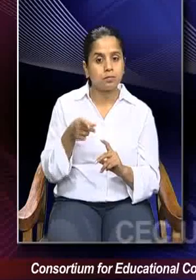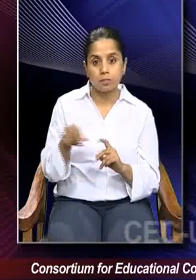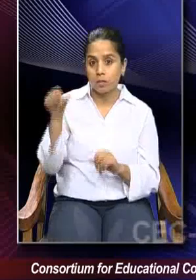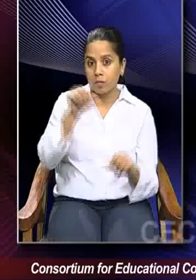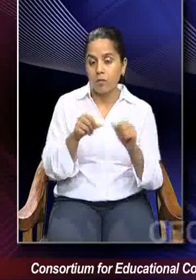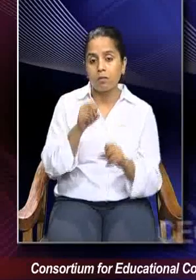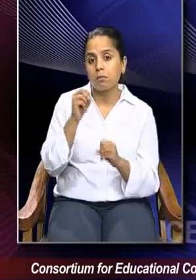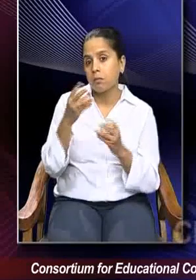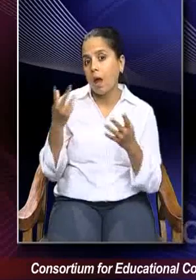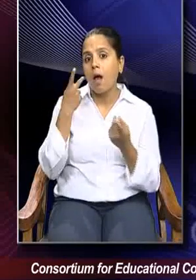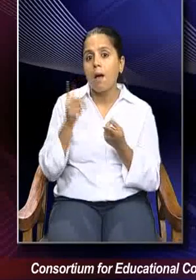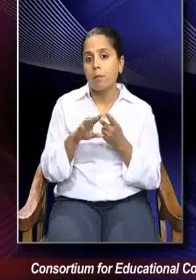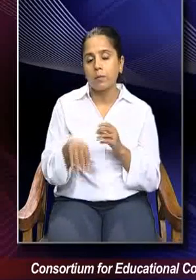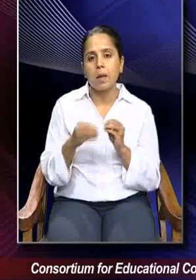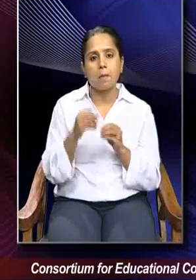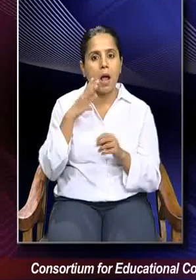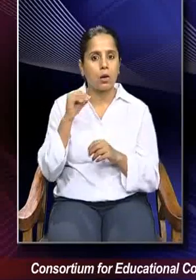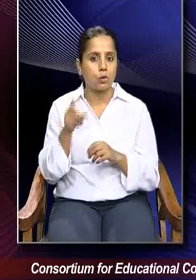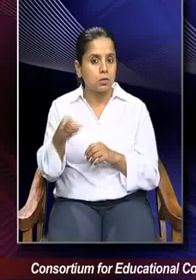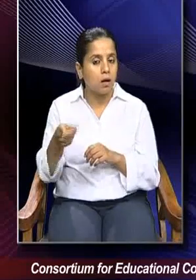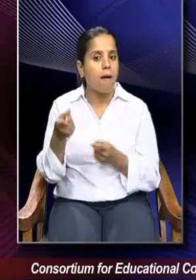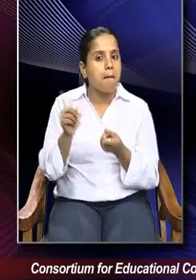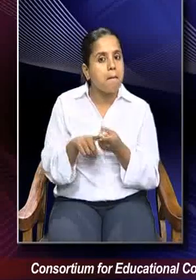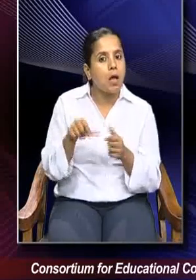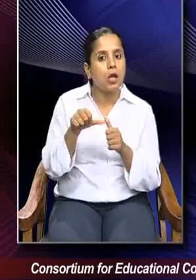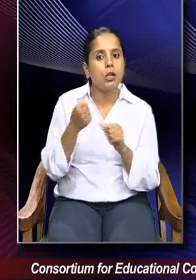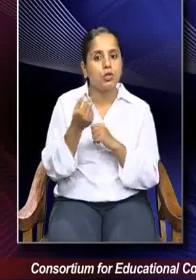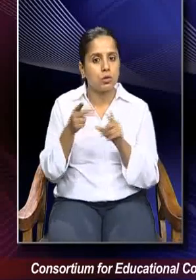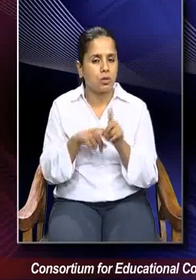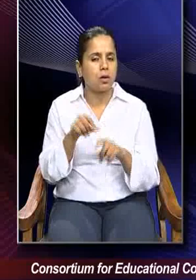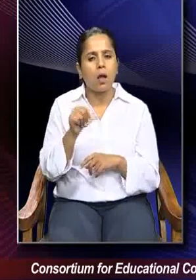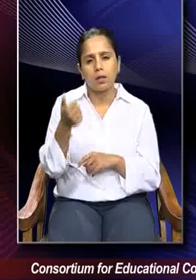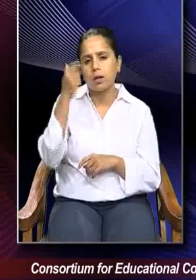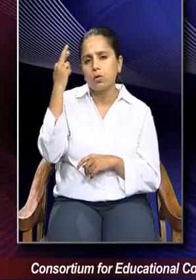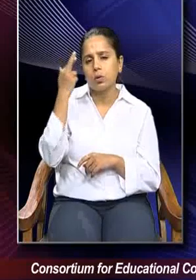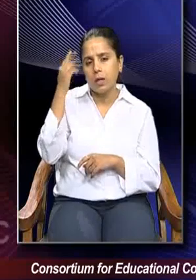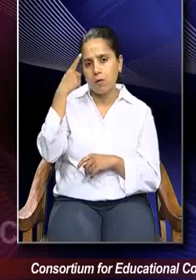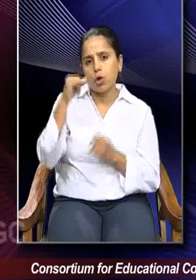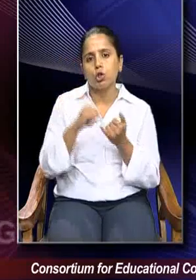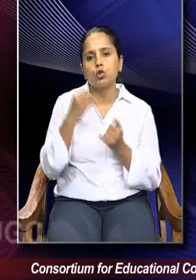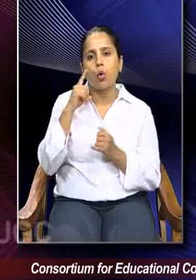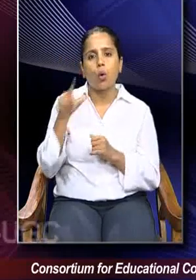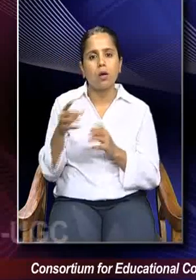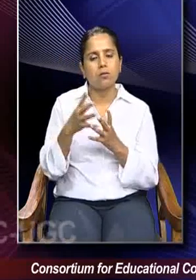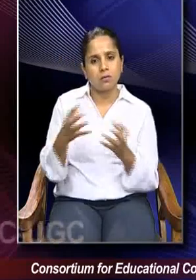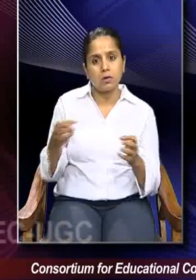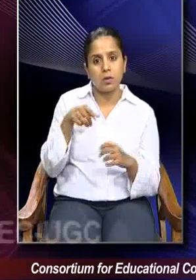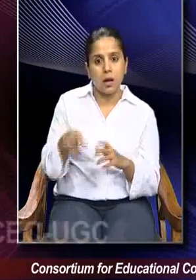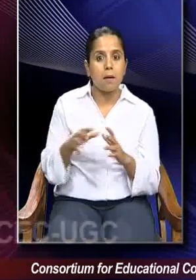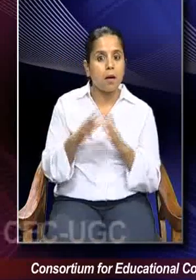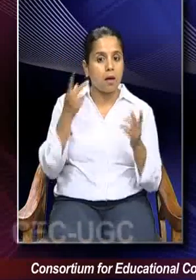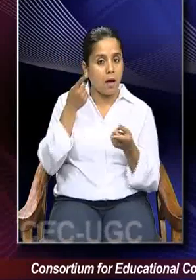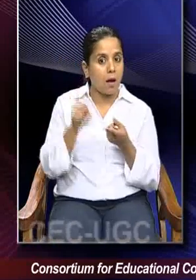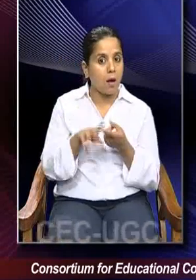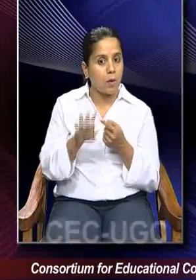soil. Biological agents, another reason for soil pollution. Soil gets a large amount